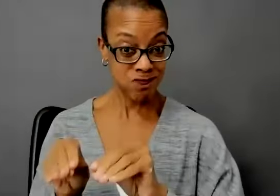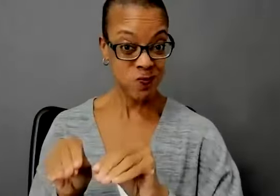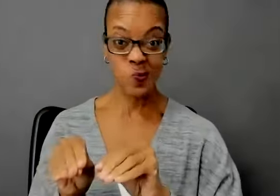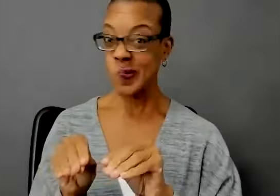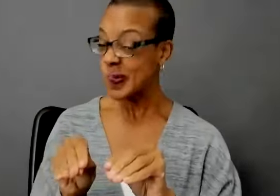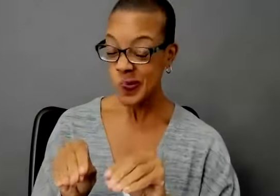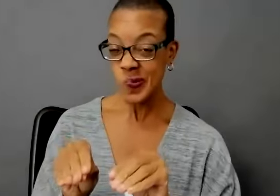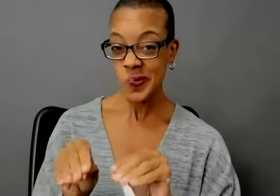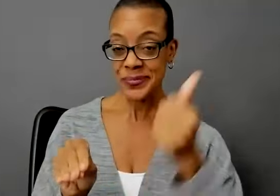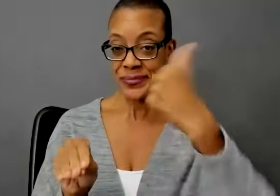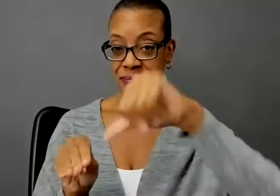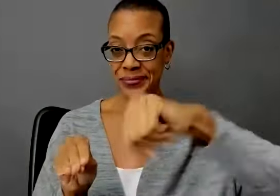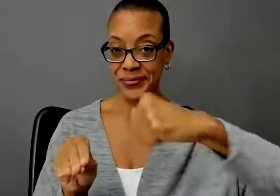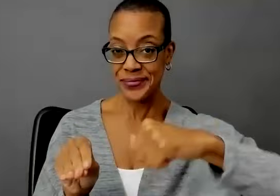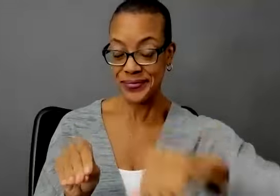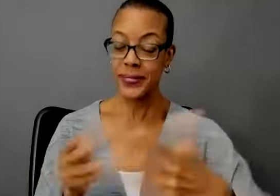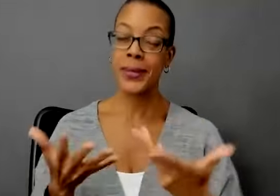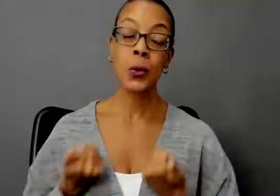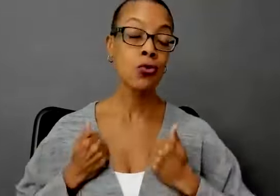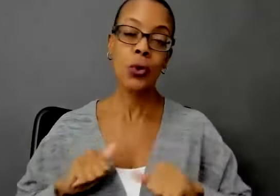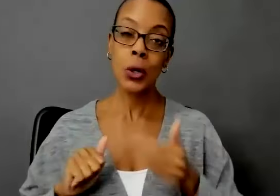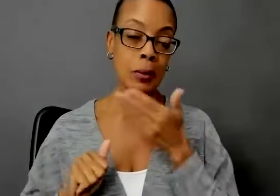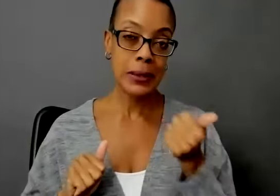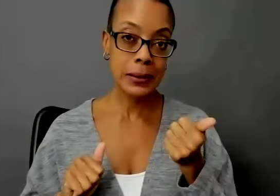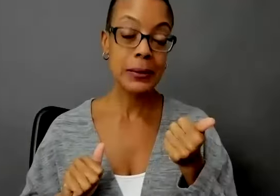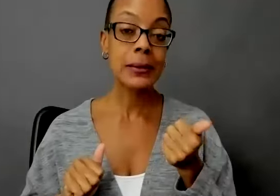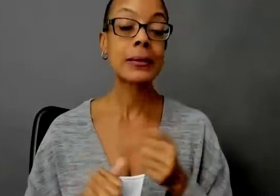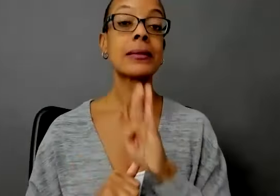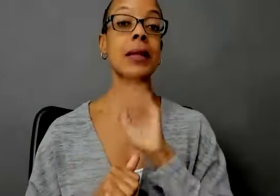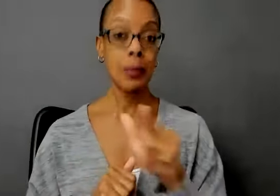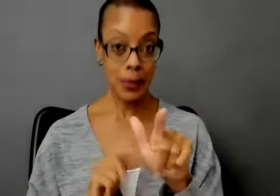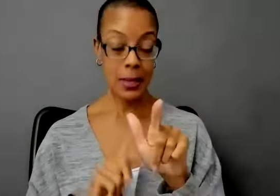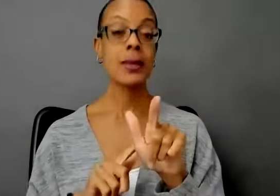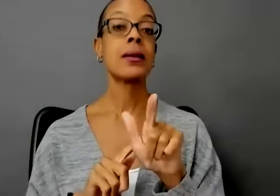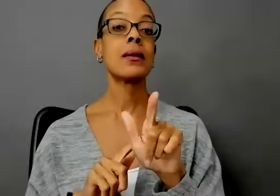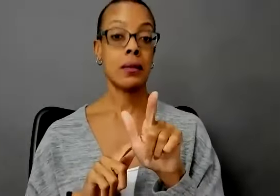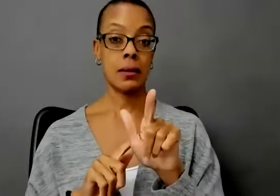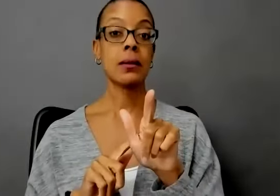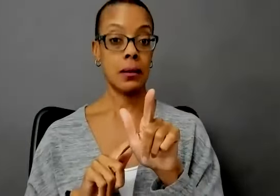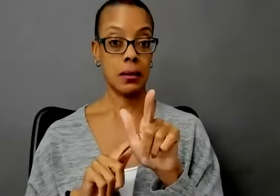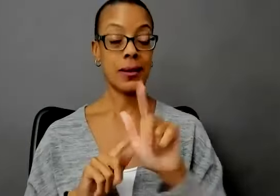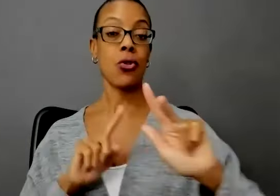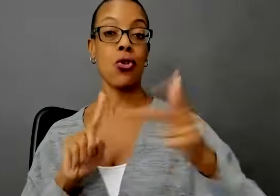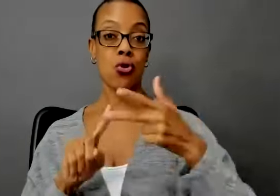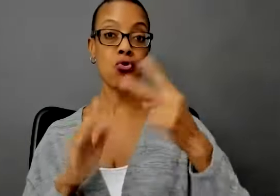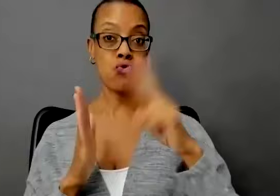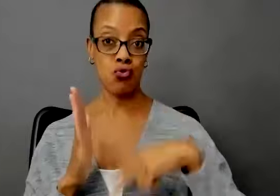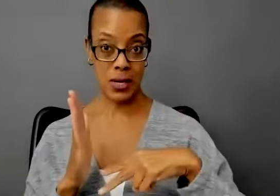accepted, but we tried, we did our very best, and the bill was finally, had its third reading and then received royal assent